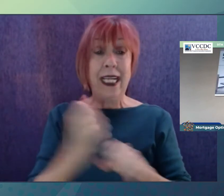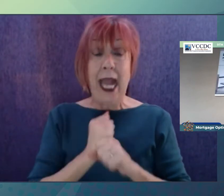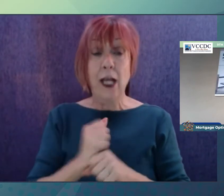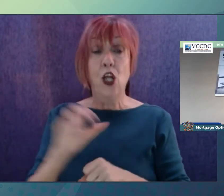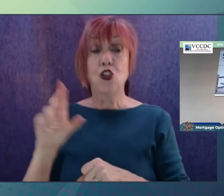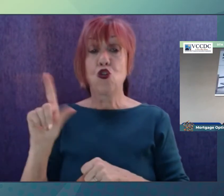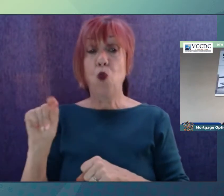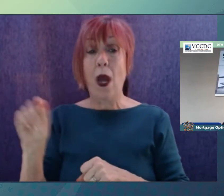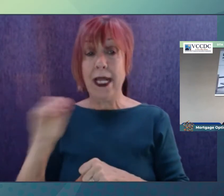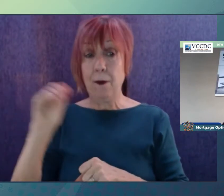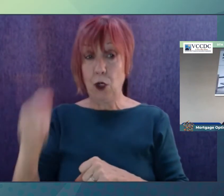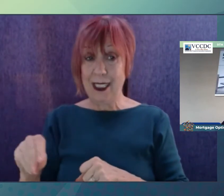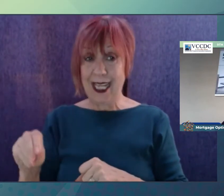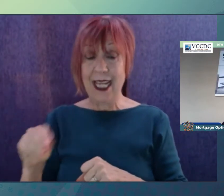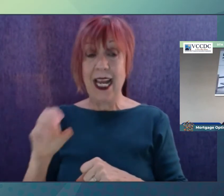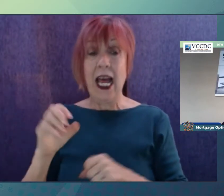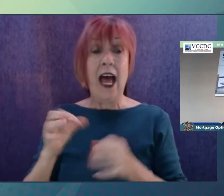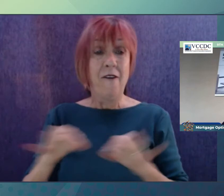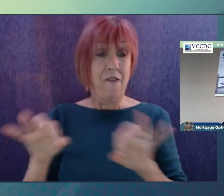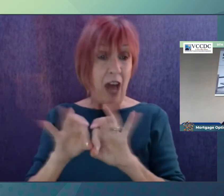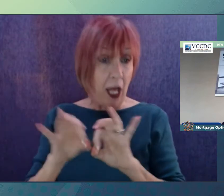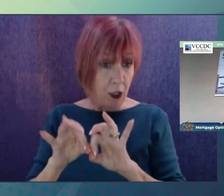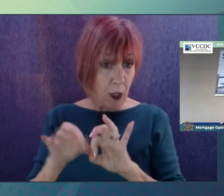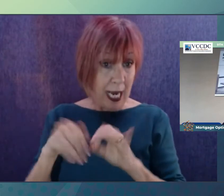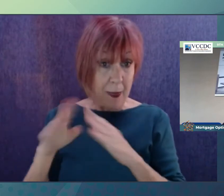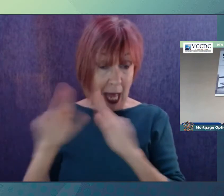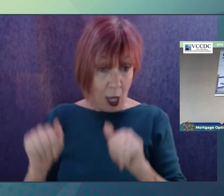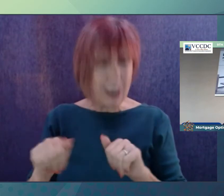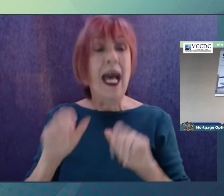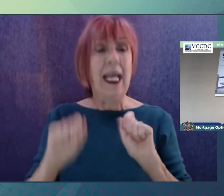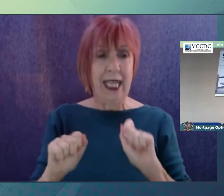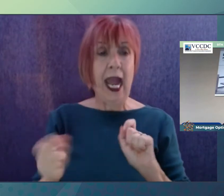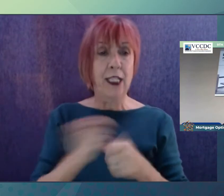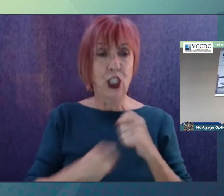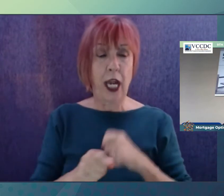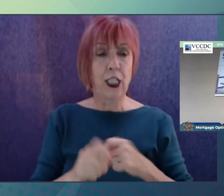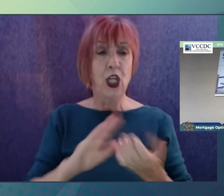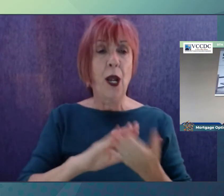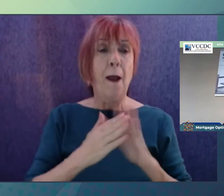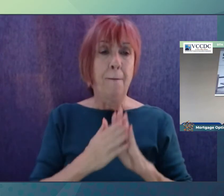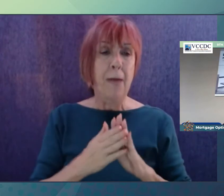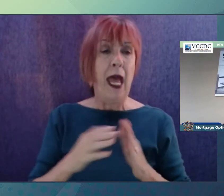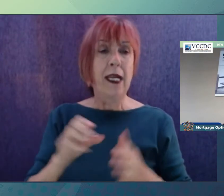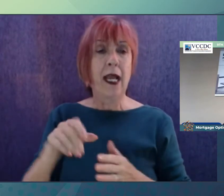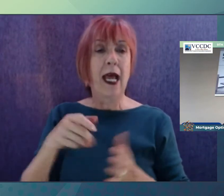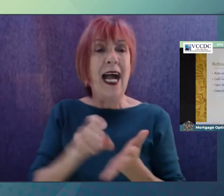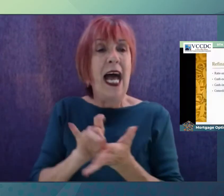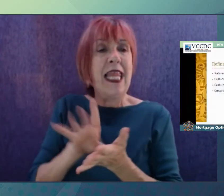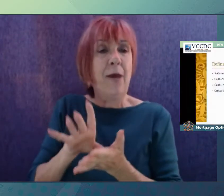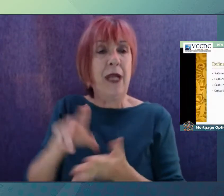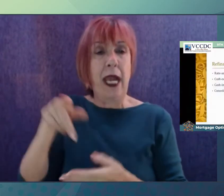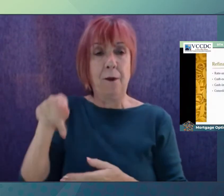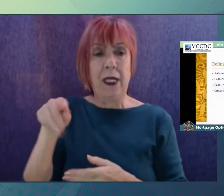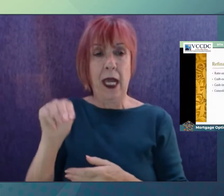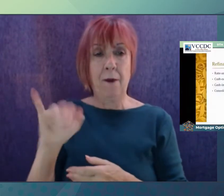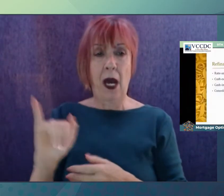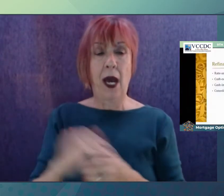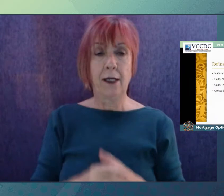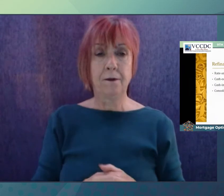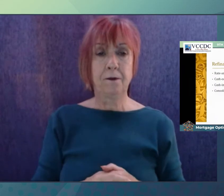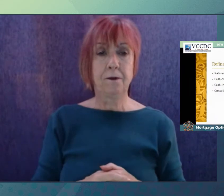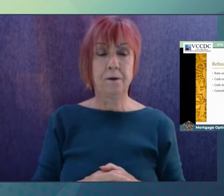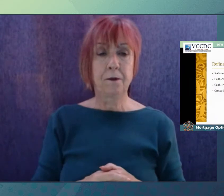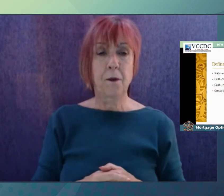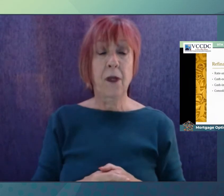home. Now we can review the several types of refinancing. So some of